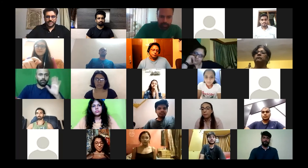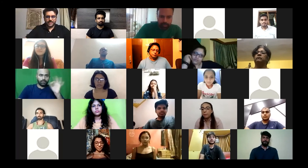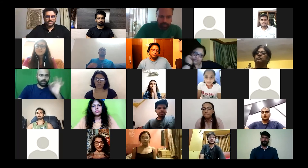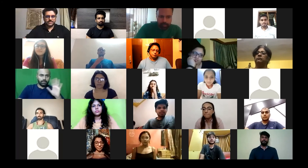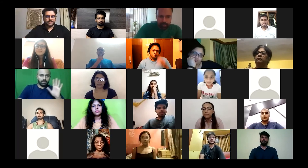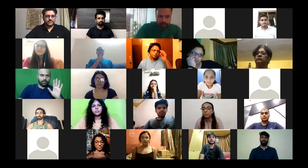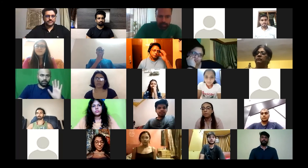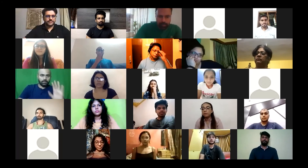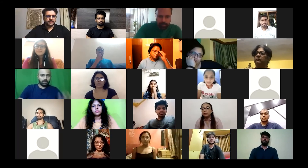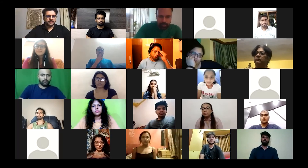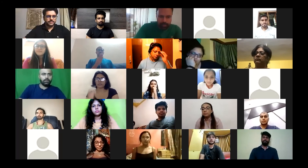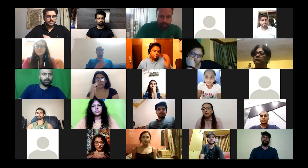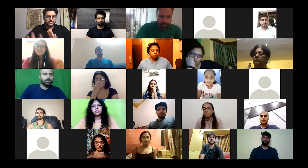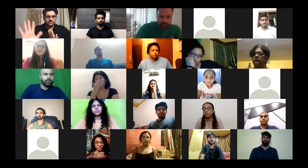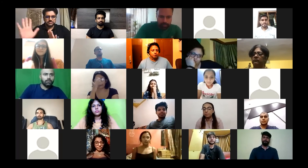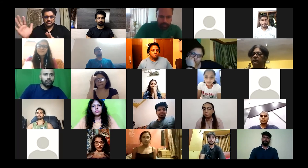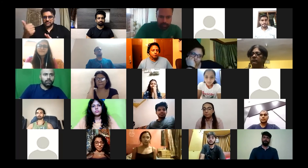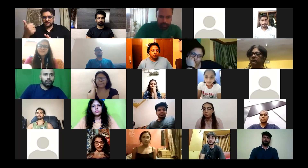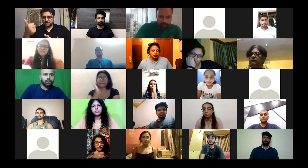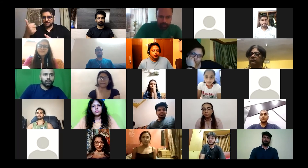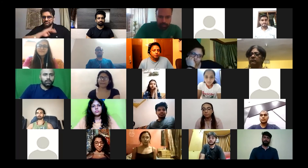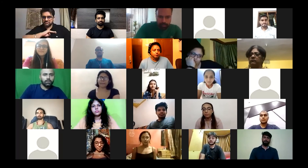something? No, nothing. Okay.